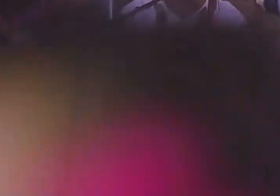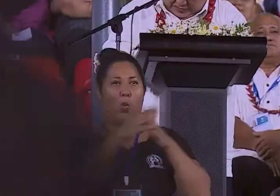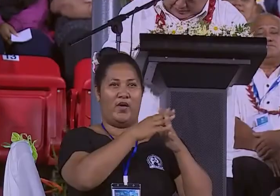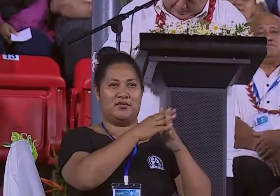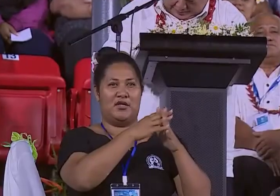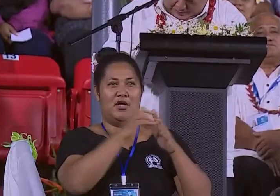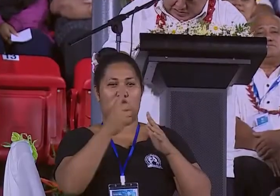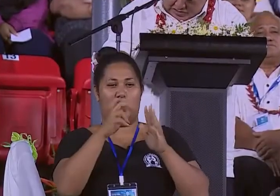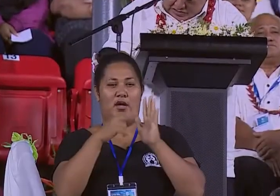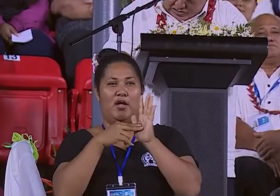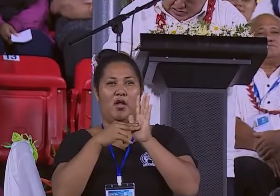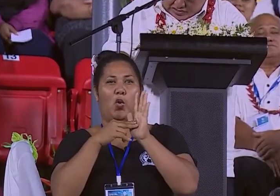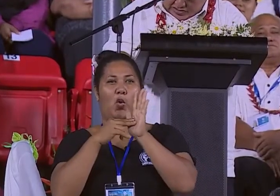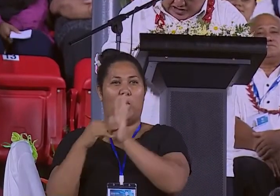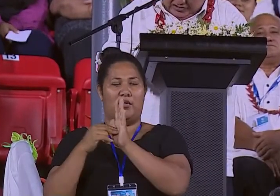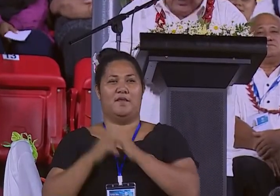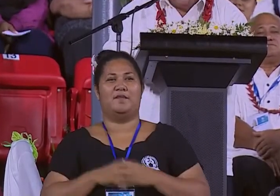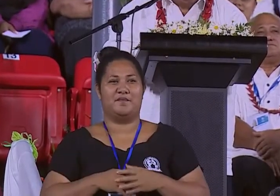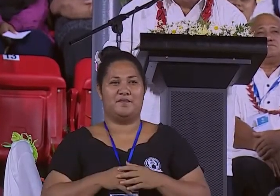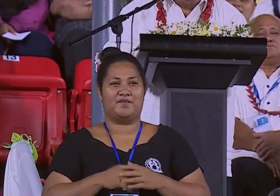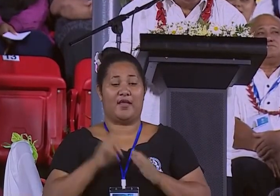from the west to the north.